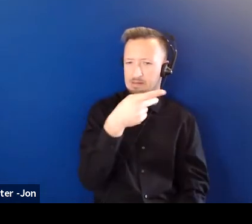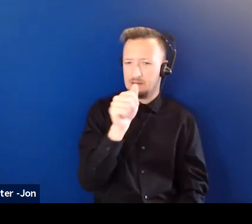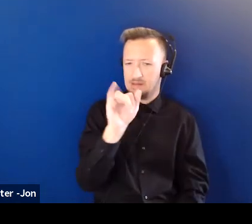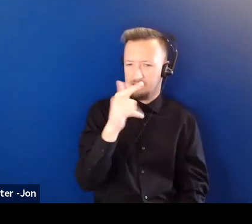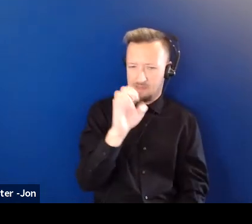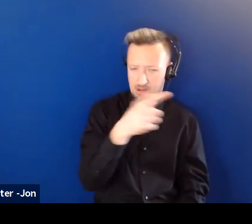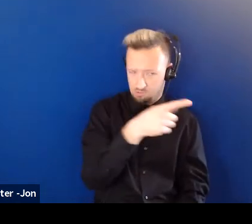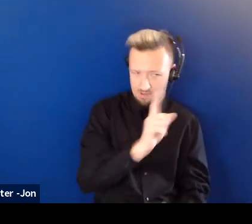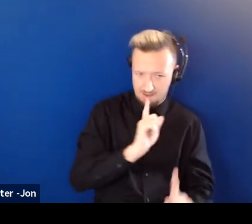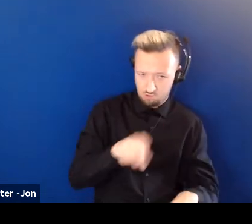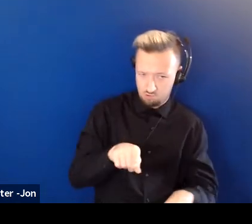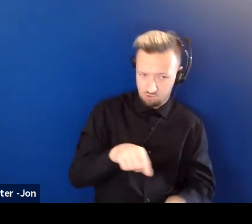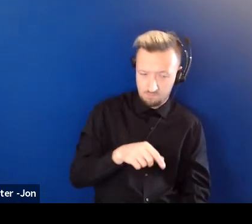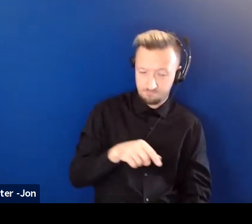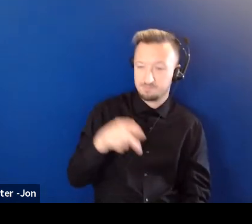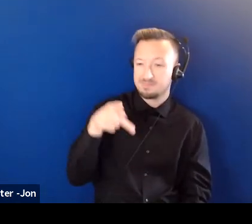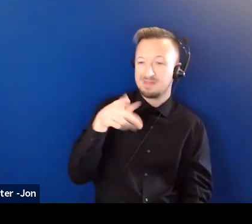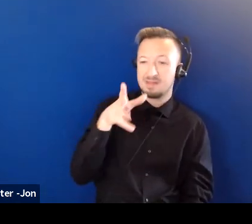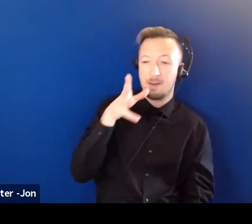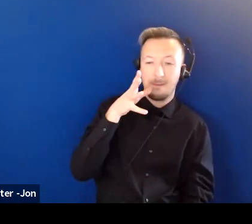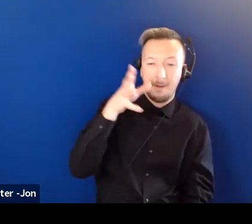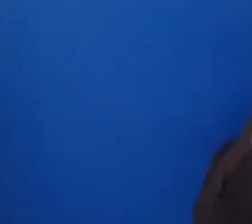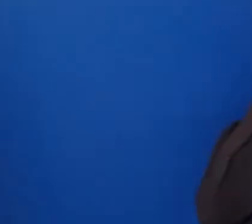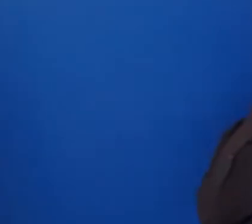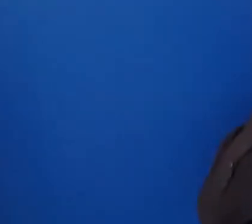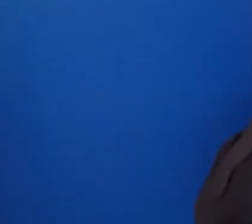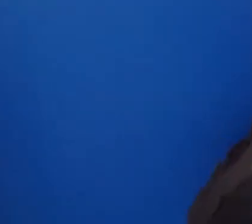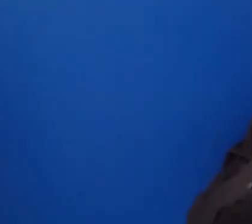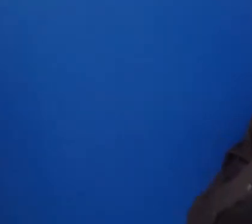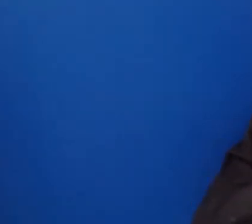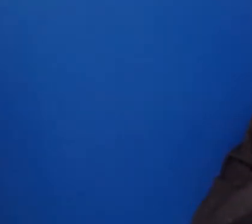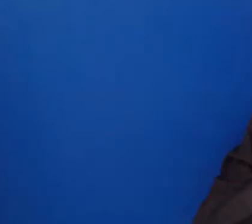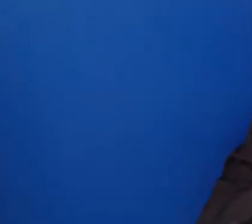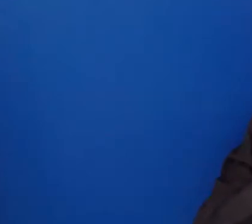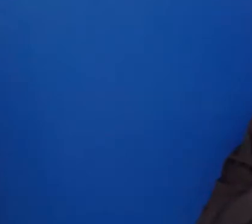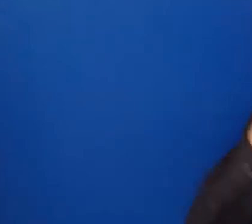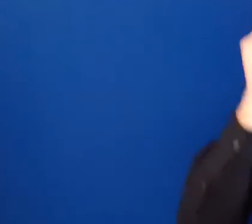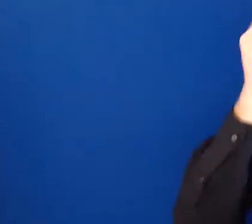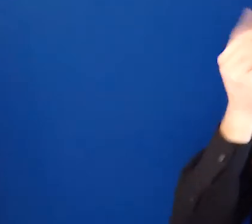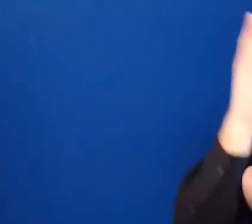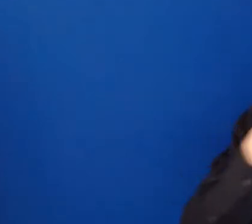Paige handle that one. Parent Training and Information.